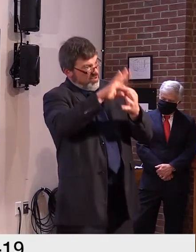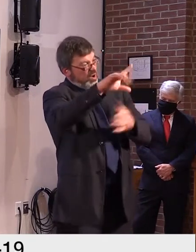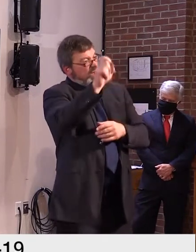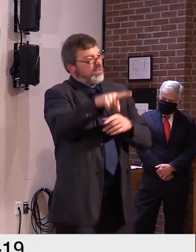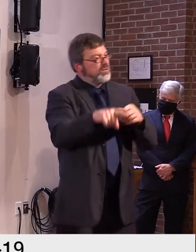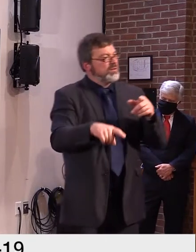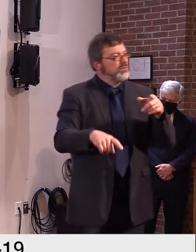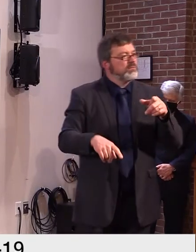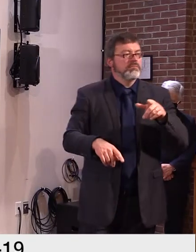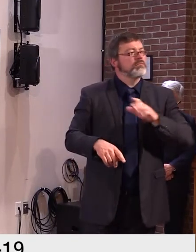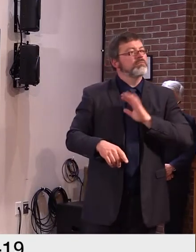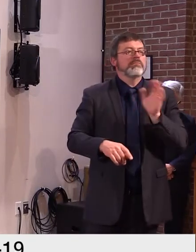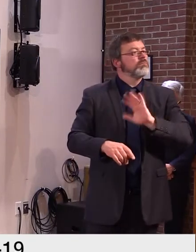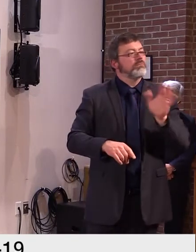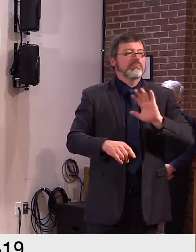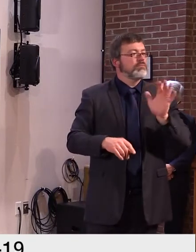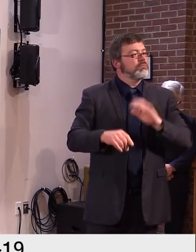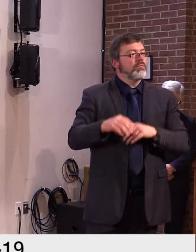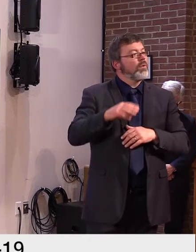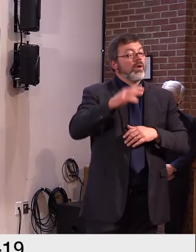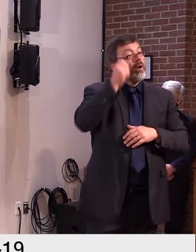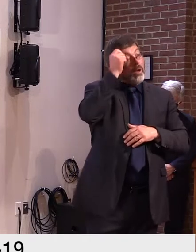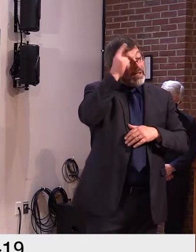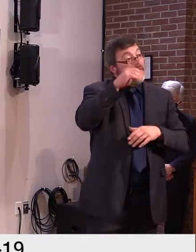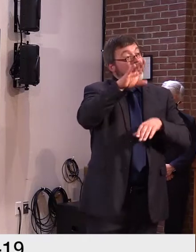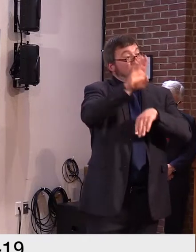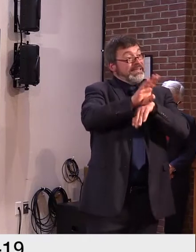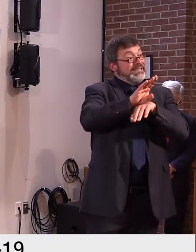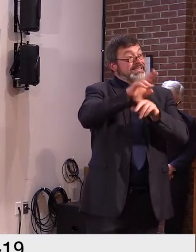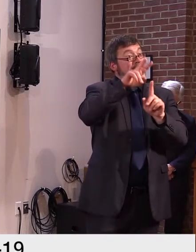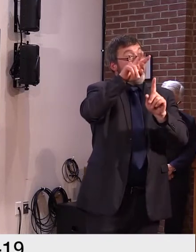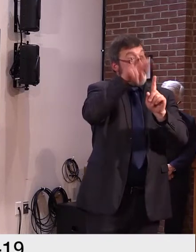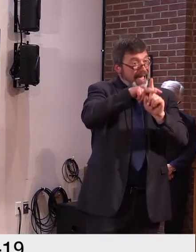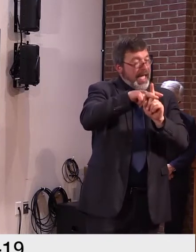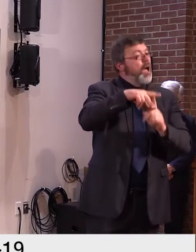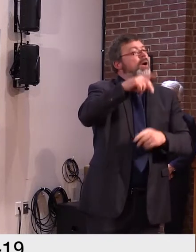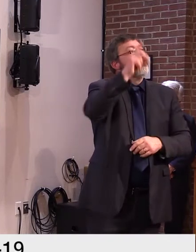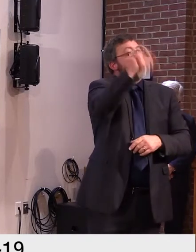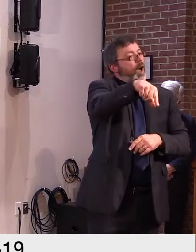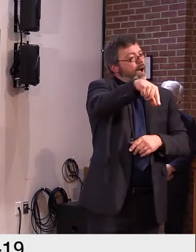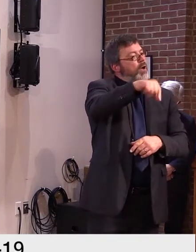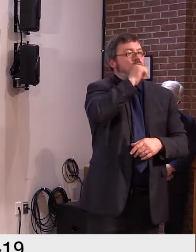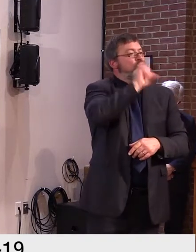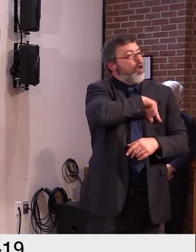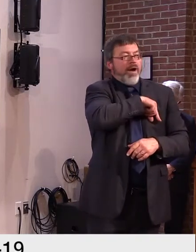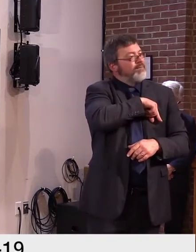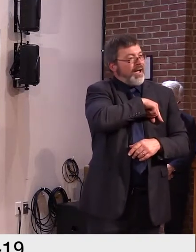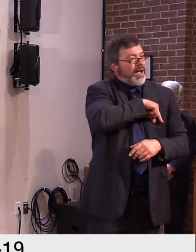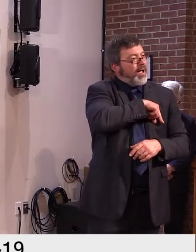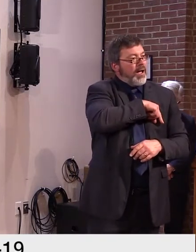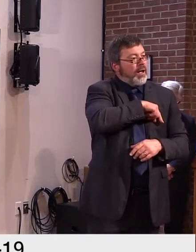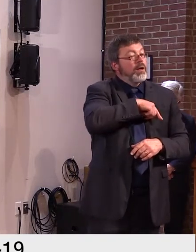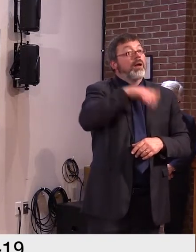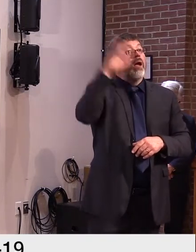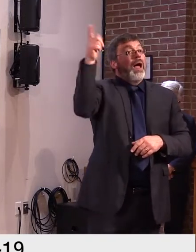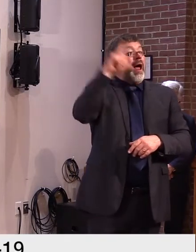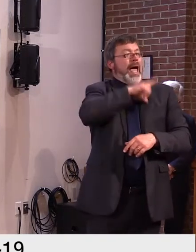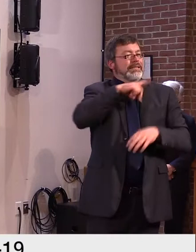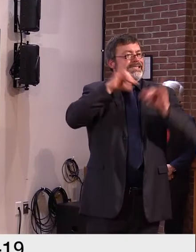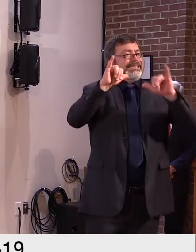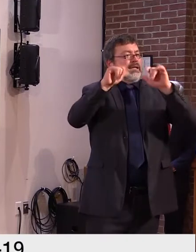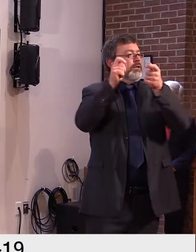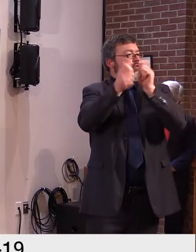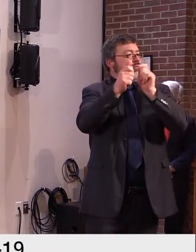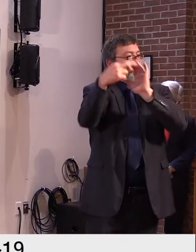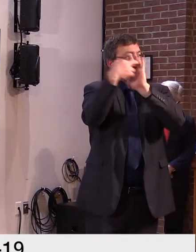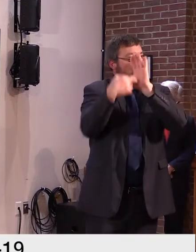didn't qualify for the first round because they didn't meet the legislature's parameters, and the legislature changed those parameters and a bunch of